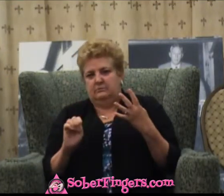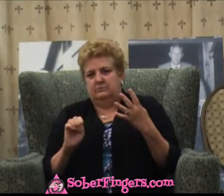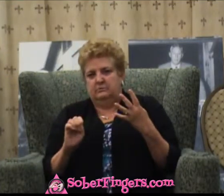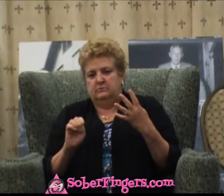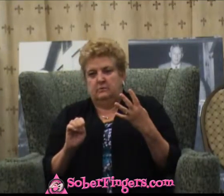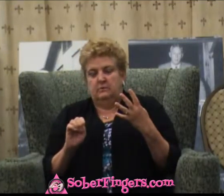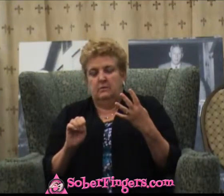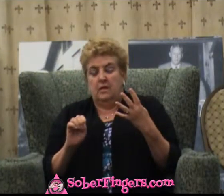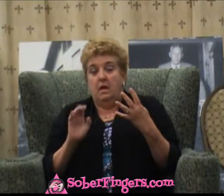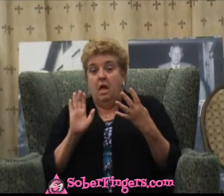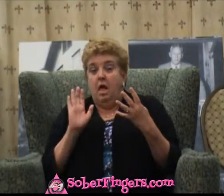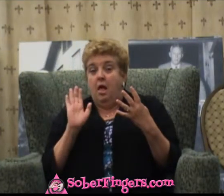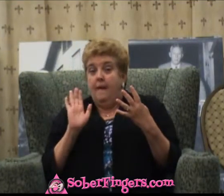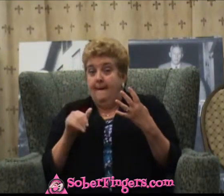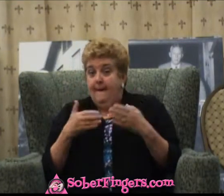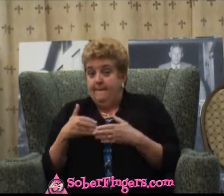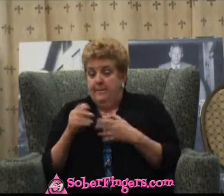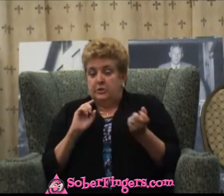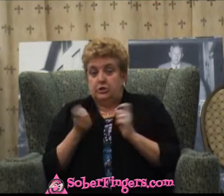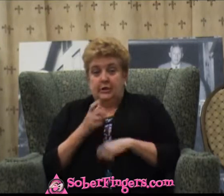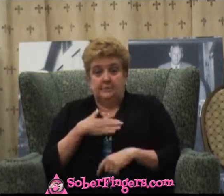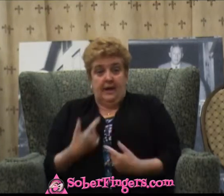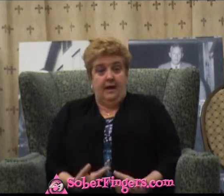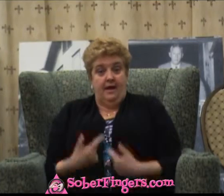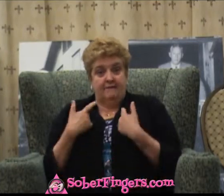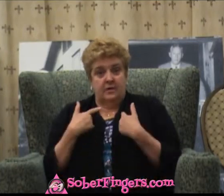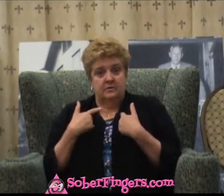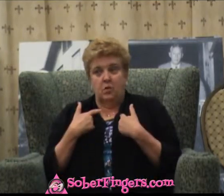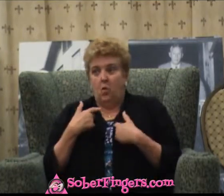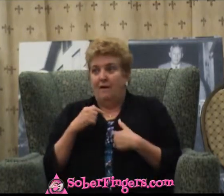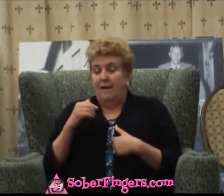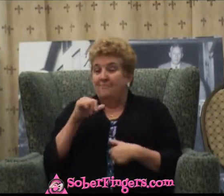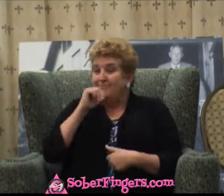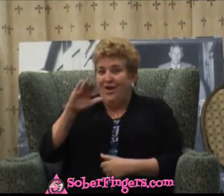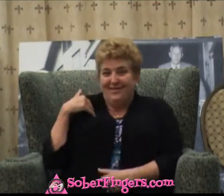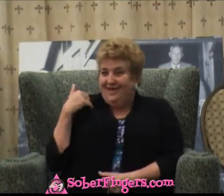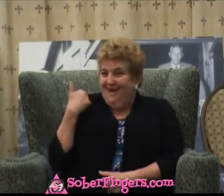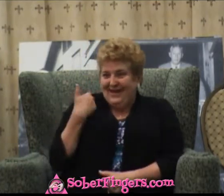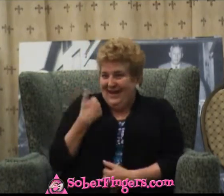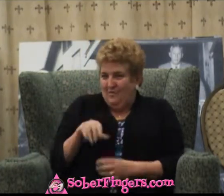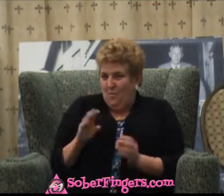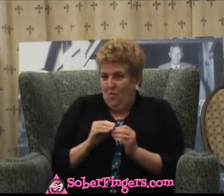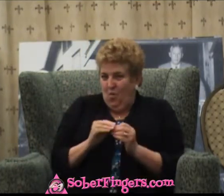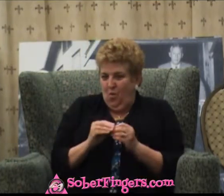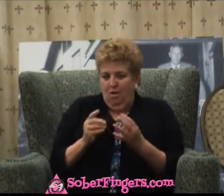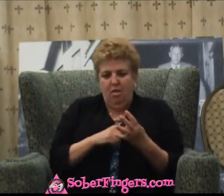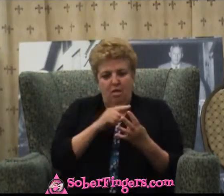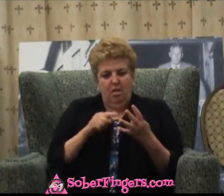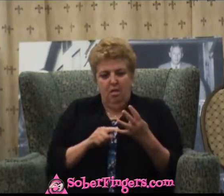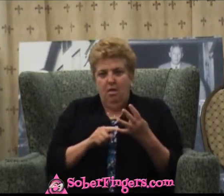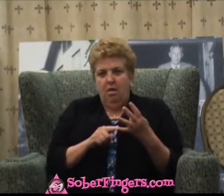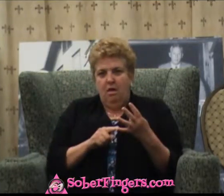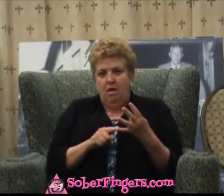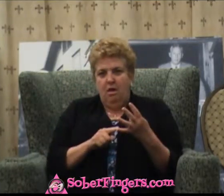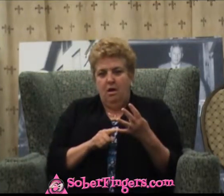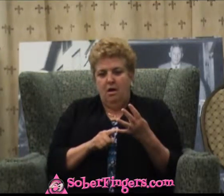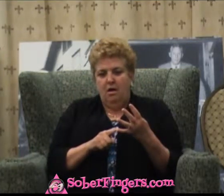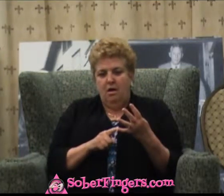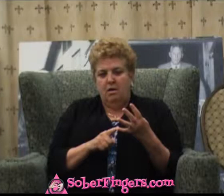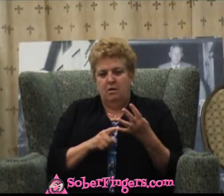drastically. I went from being the youngest child in my family and the only girl to being kind of lost in the sauce.